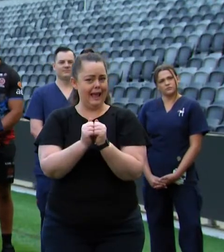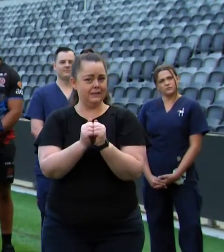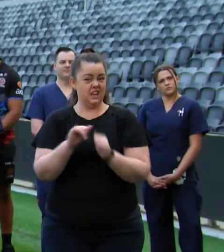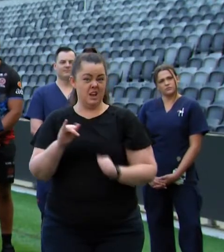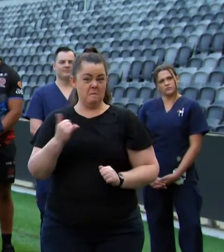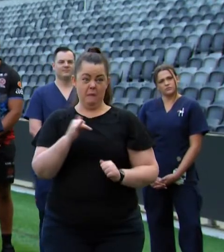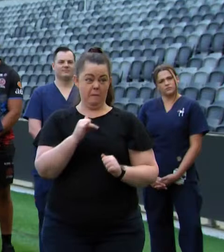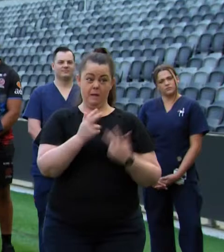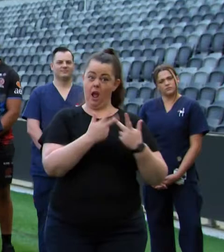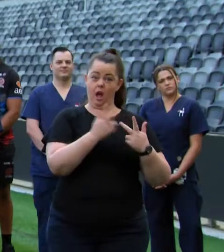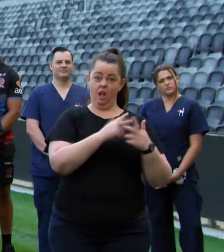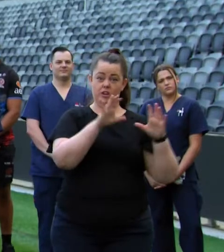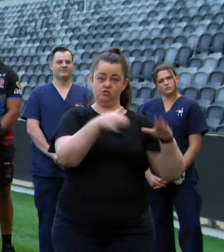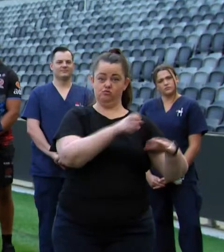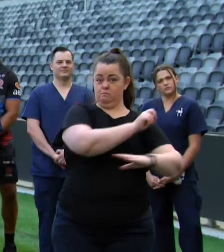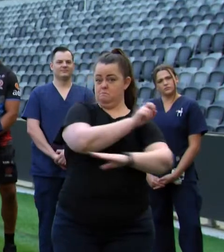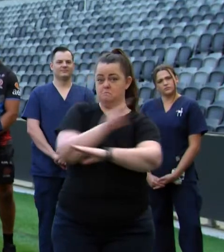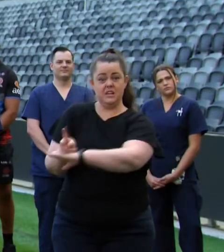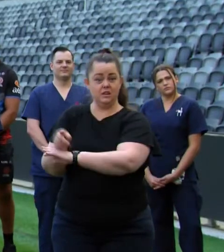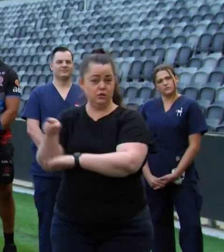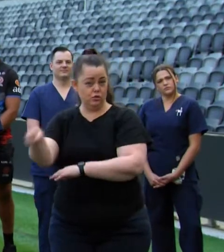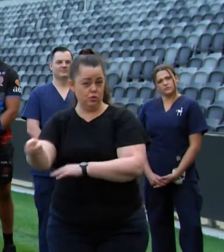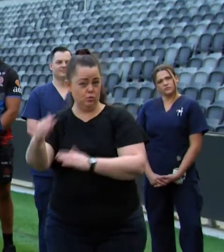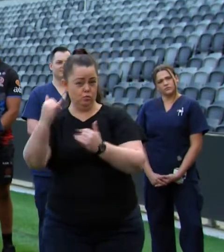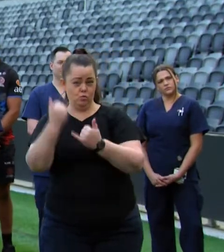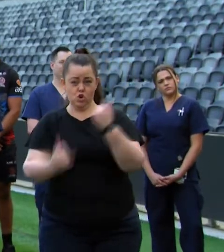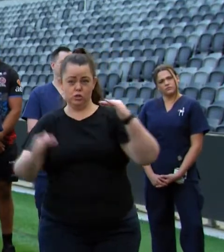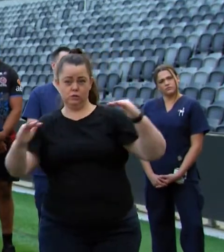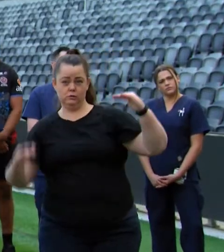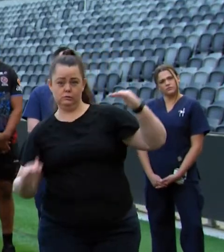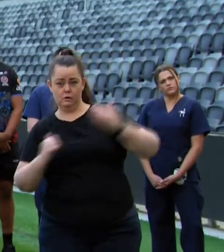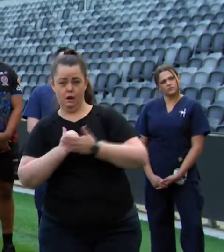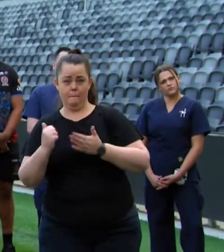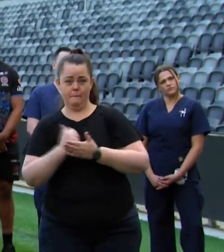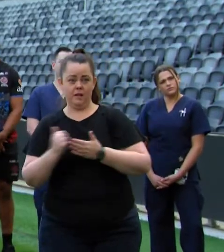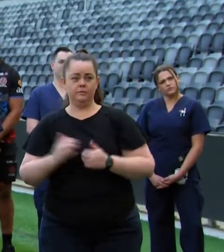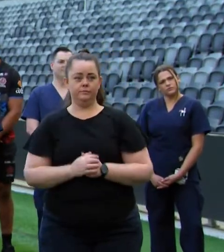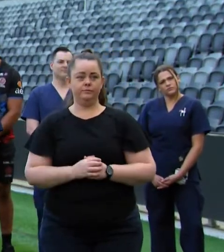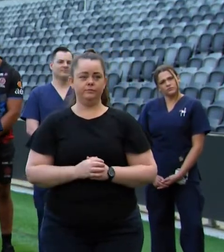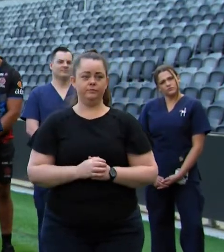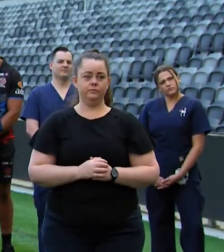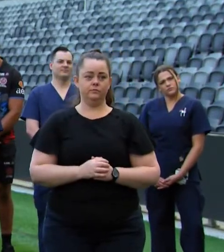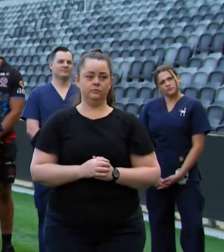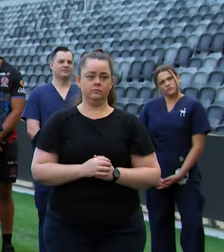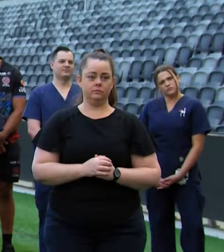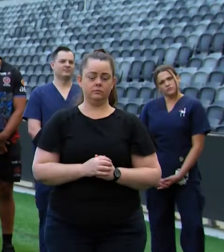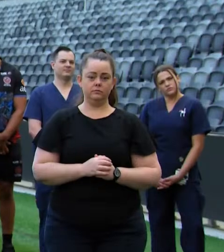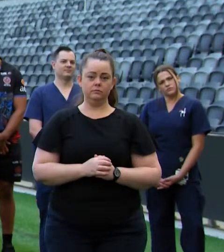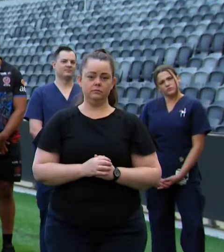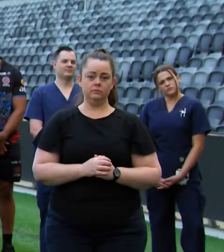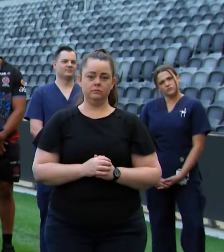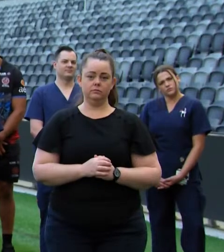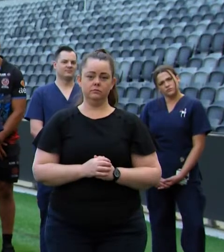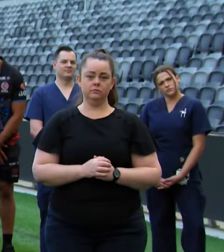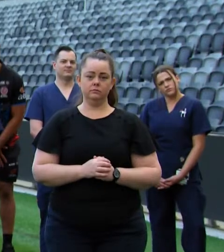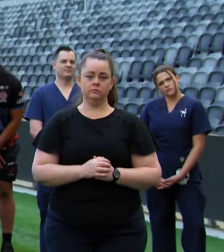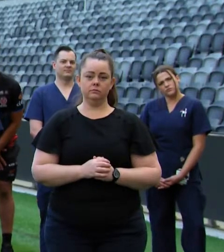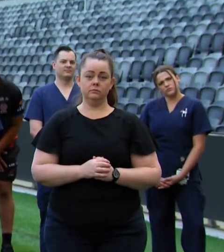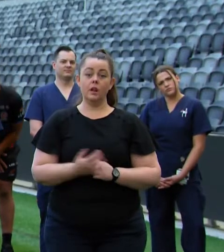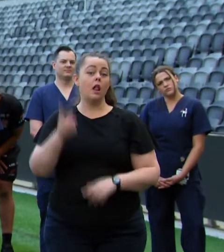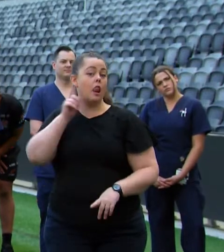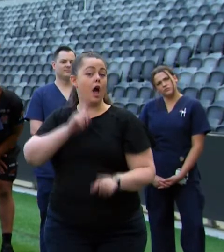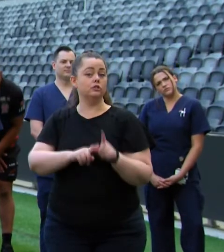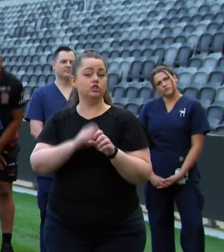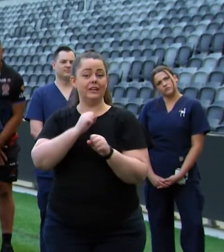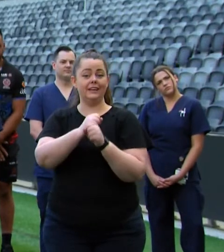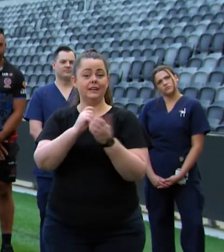At the last election, Gladys Berejiklian said she would not work with the shooters and rely on their vote. Will you rely on the vote